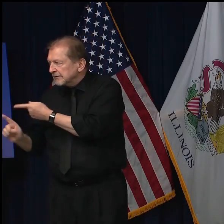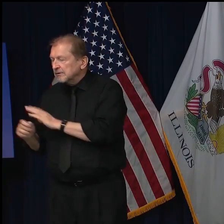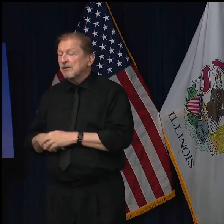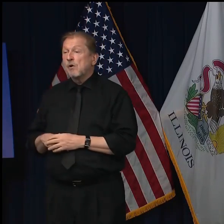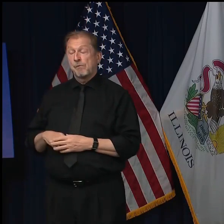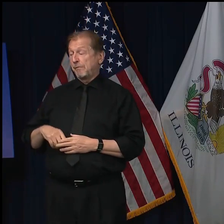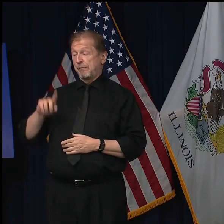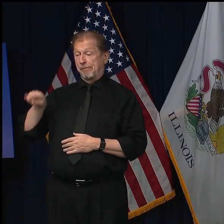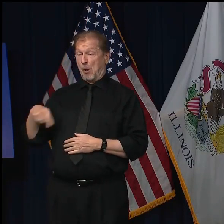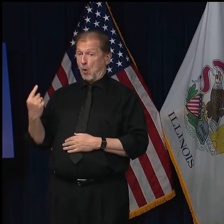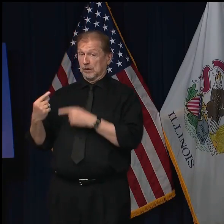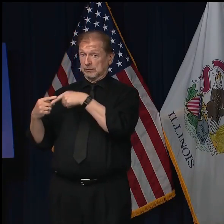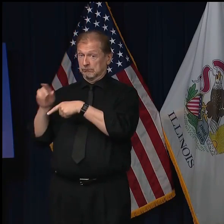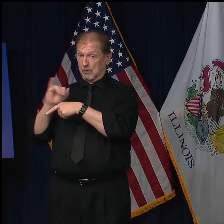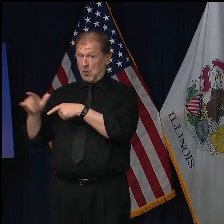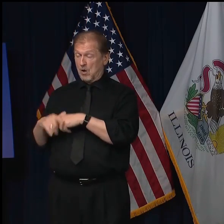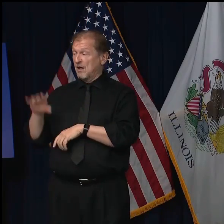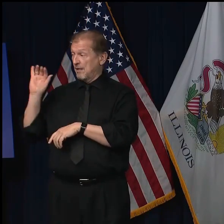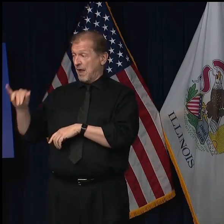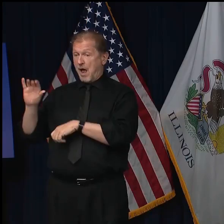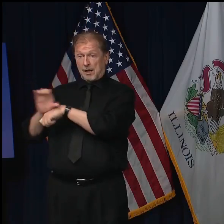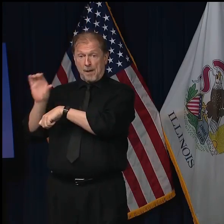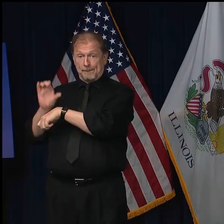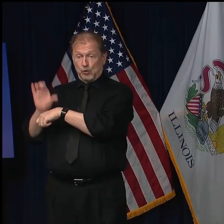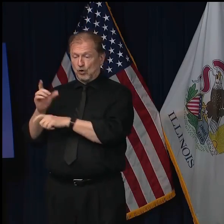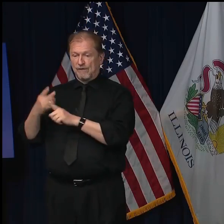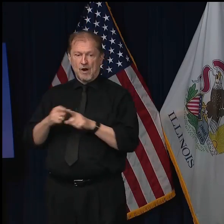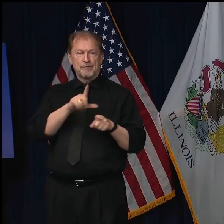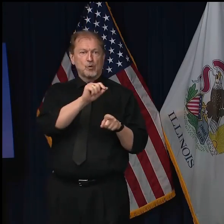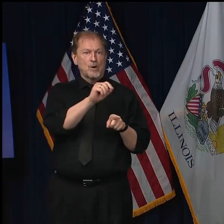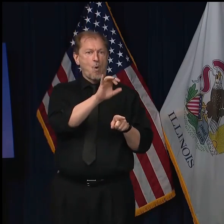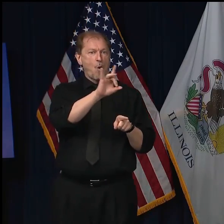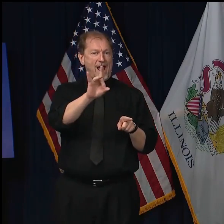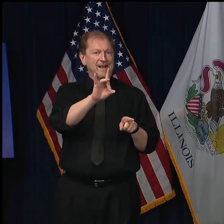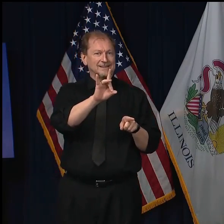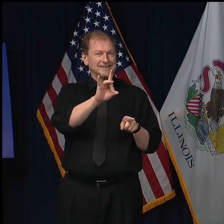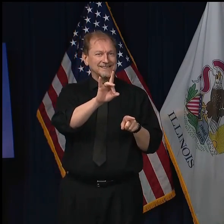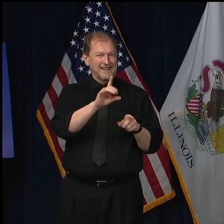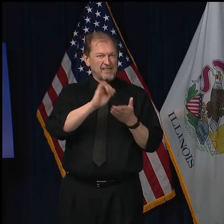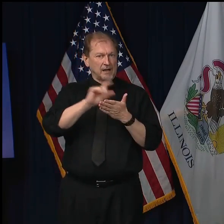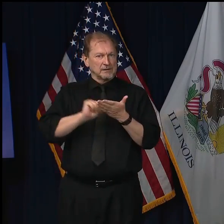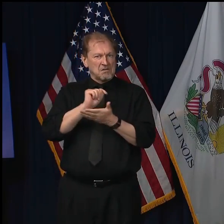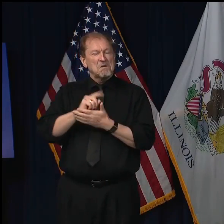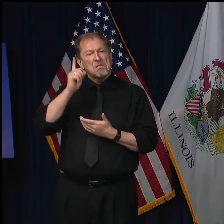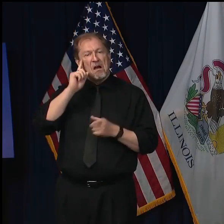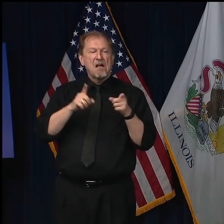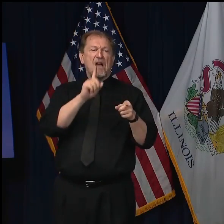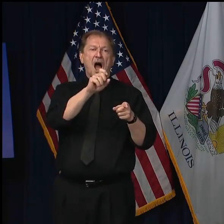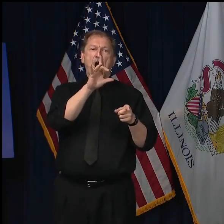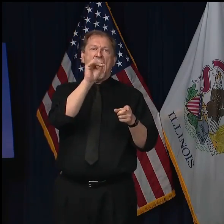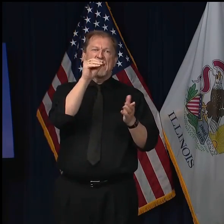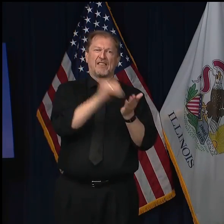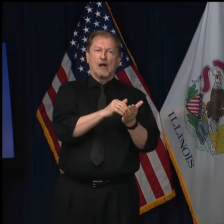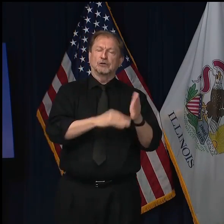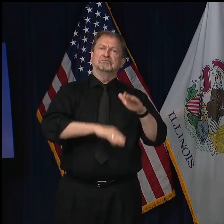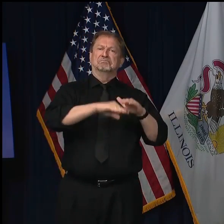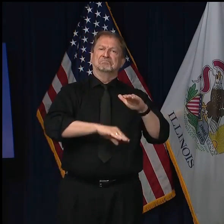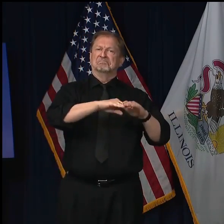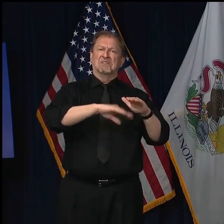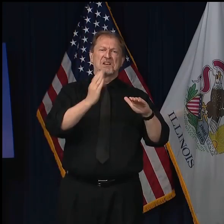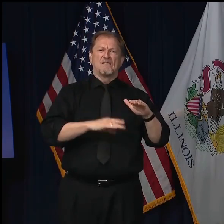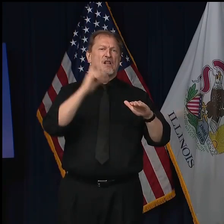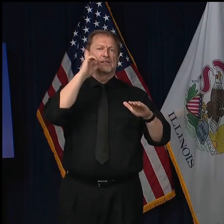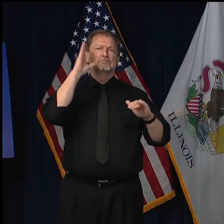states, was built in the aftermath of the Great Recession with the idea that nothing could ever be worse than the Great